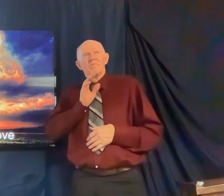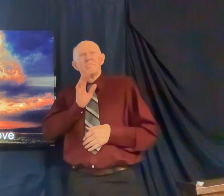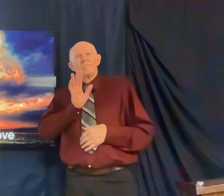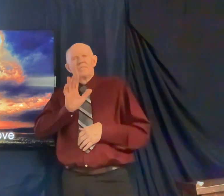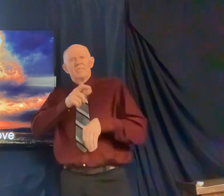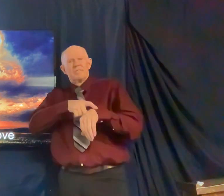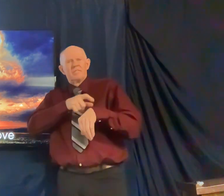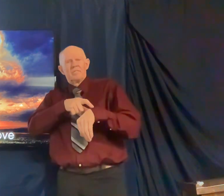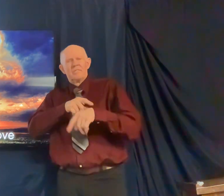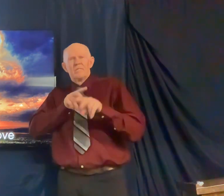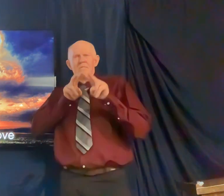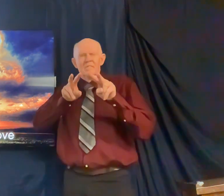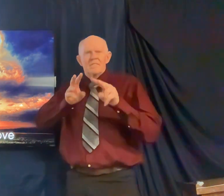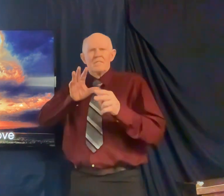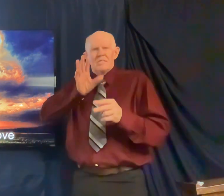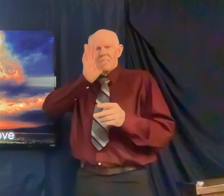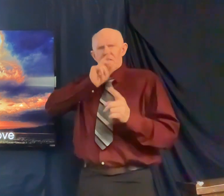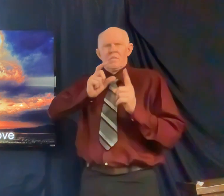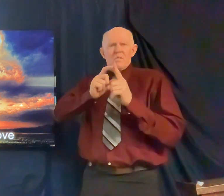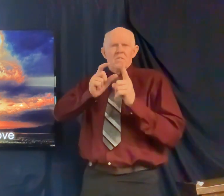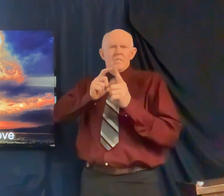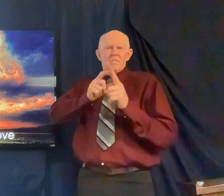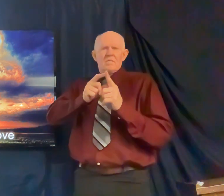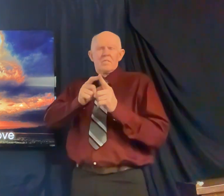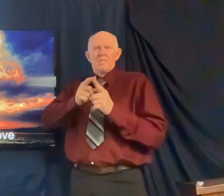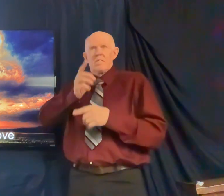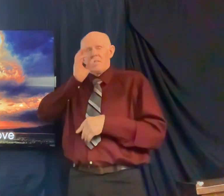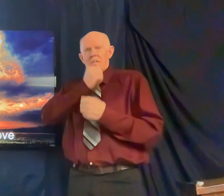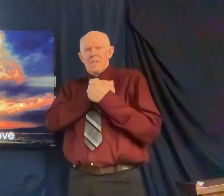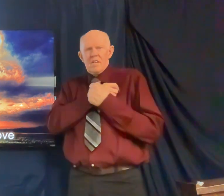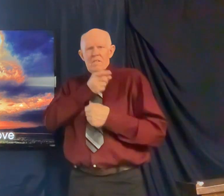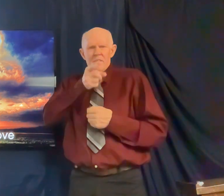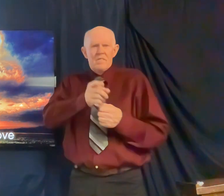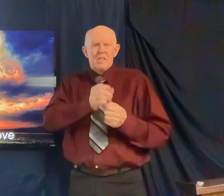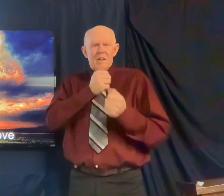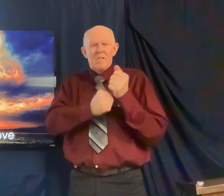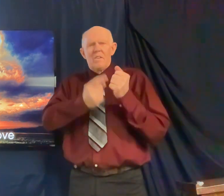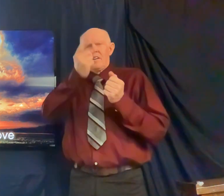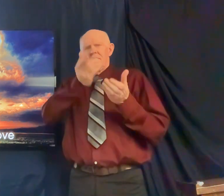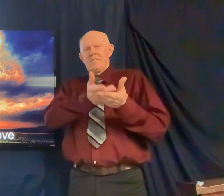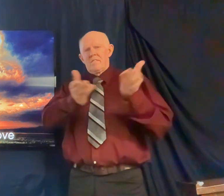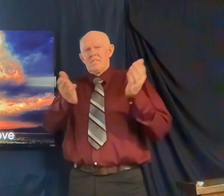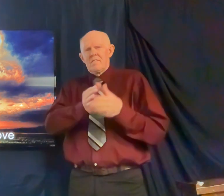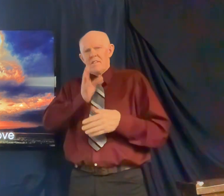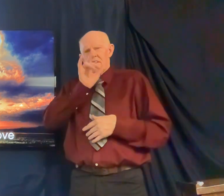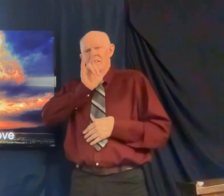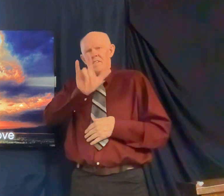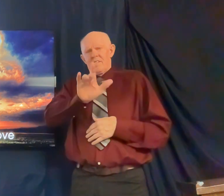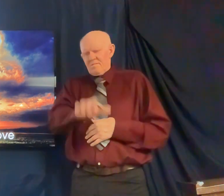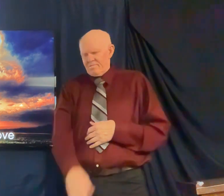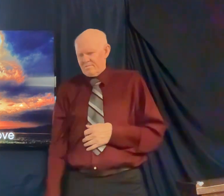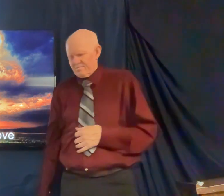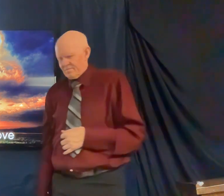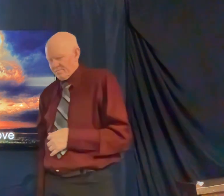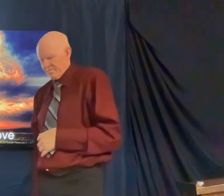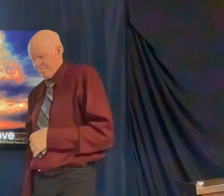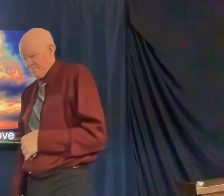Bless you for your time and listening to God's word. And he loves you, and I love you.